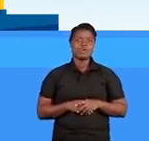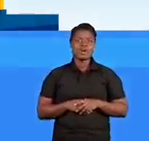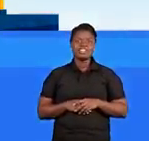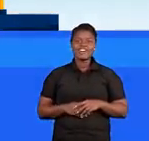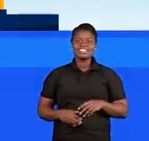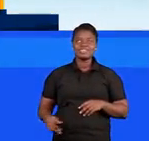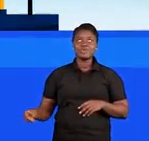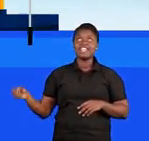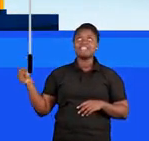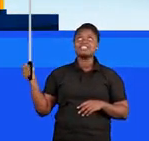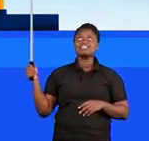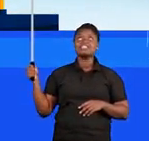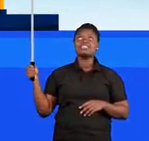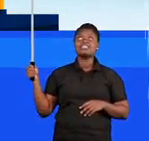What causes rain?